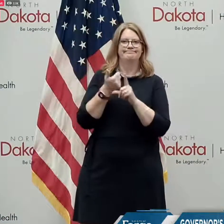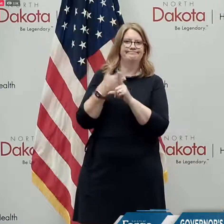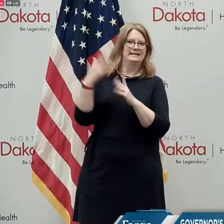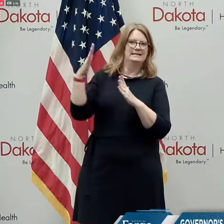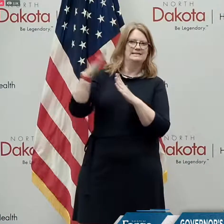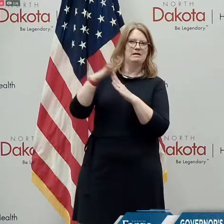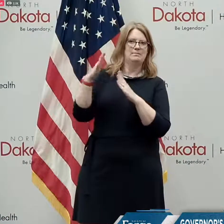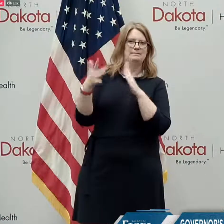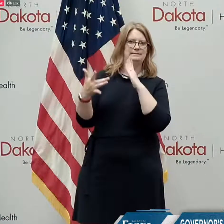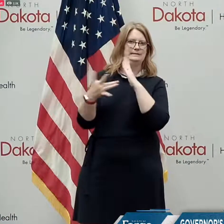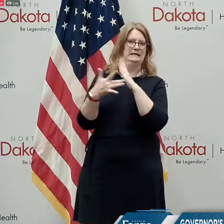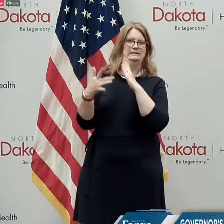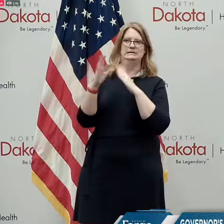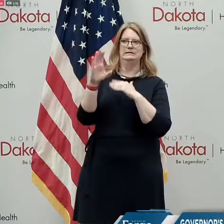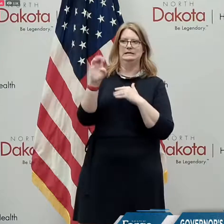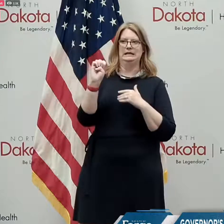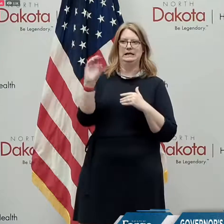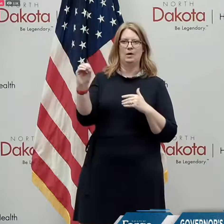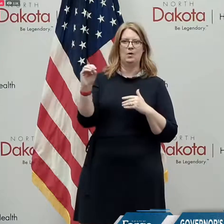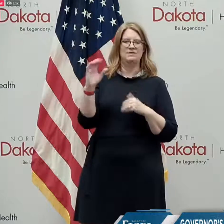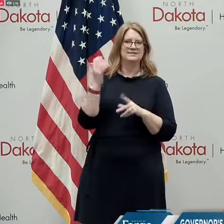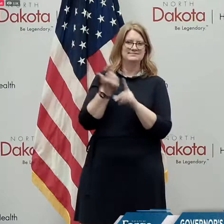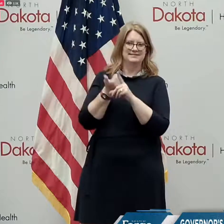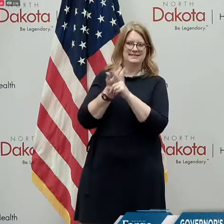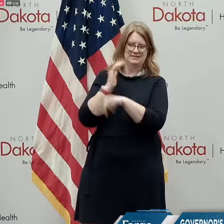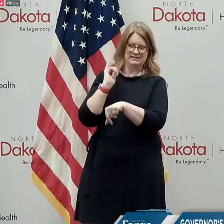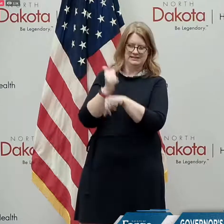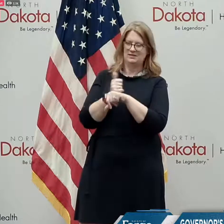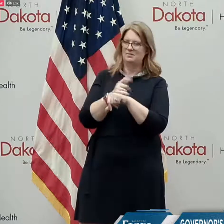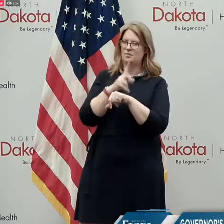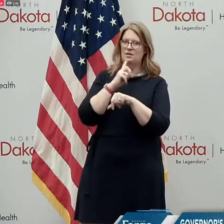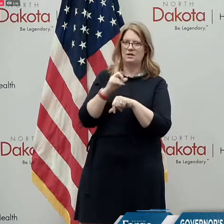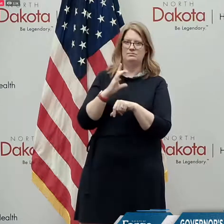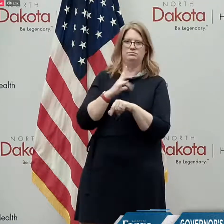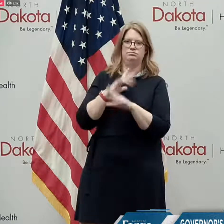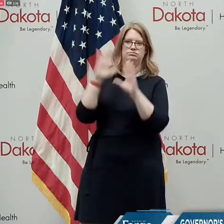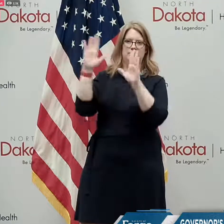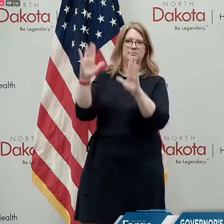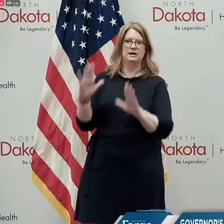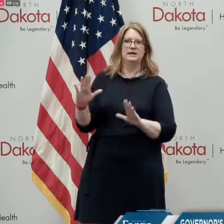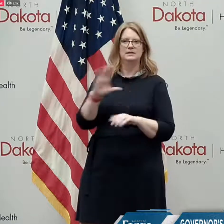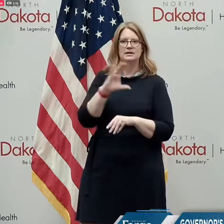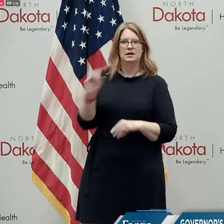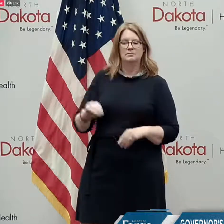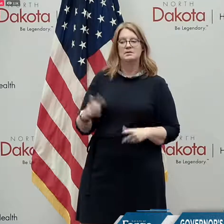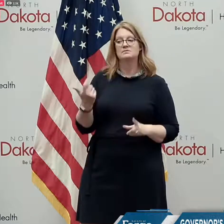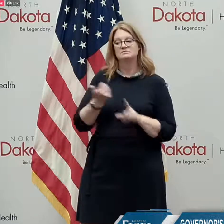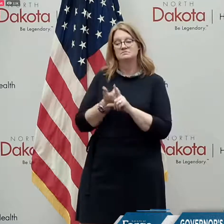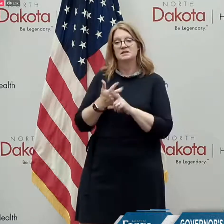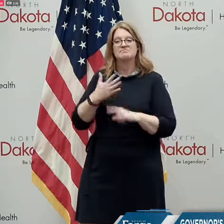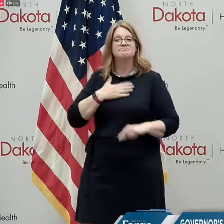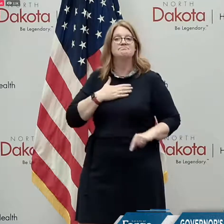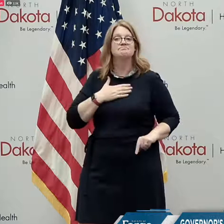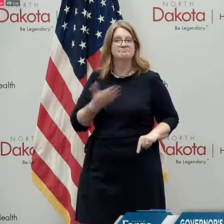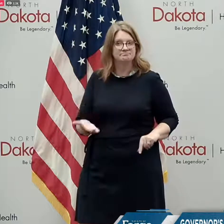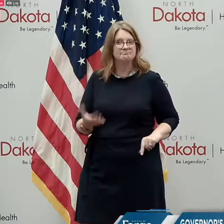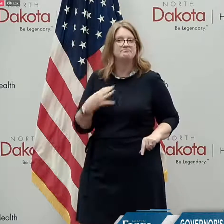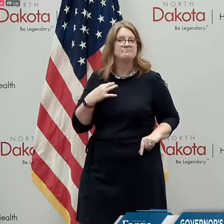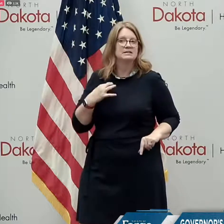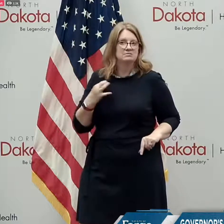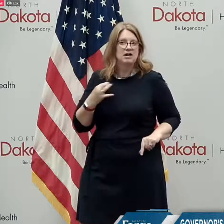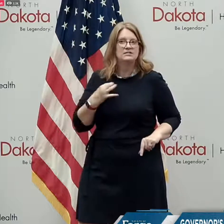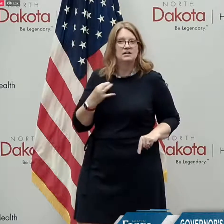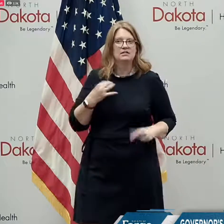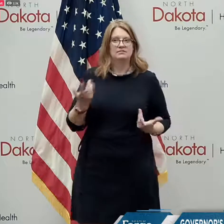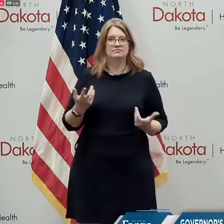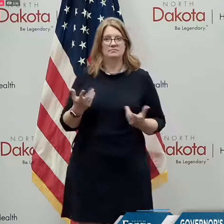CEOs in our state, built an amazing company and has voluntarily come out of retirement to work to help us throughout this pandemic. We're